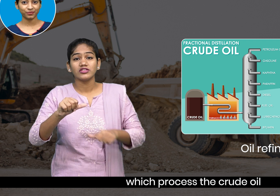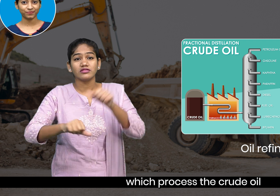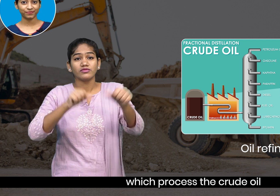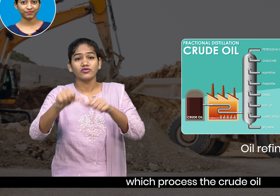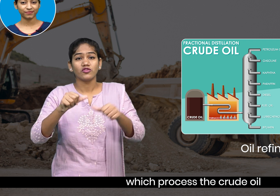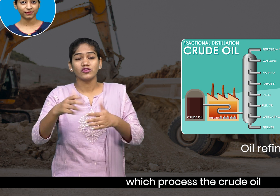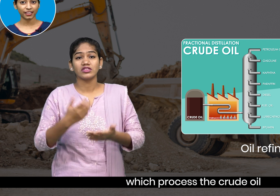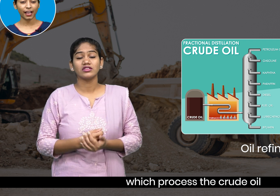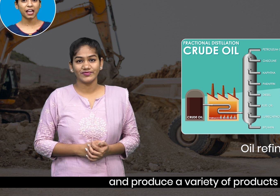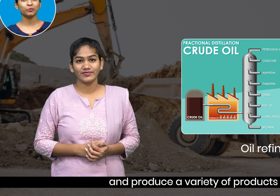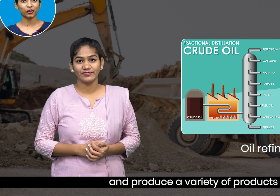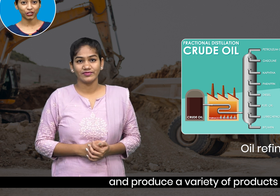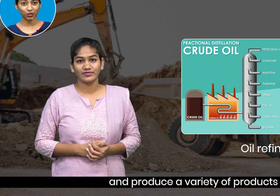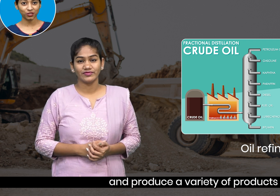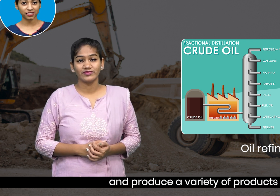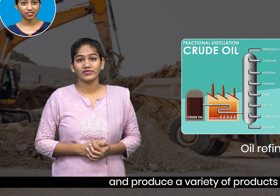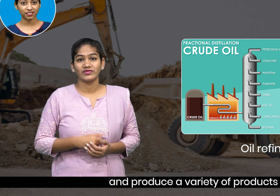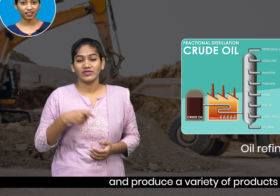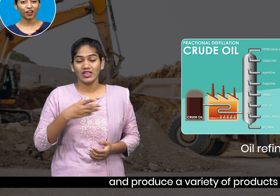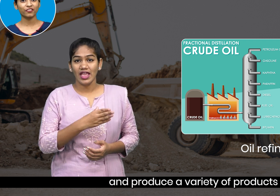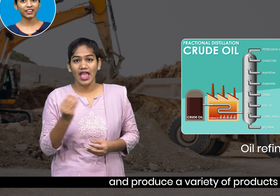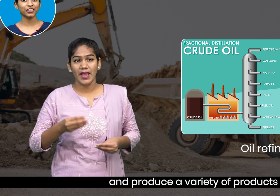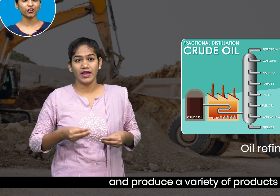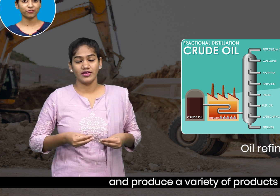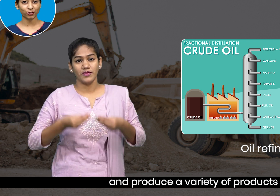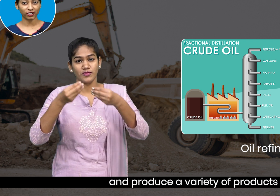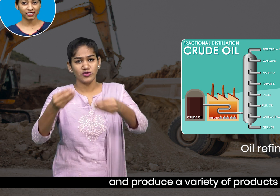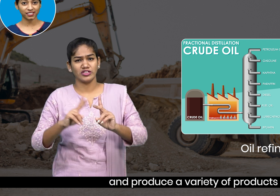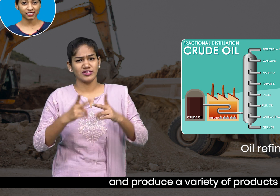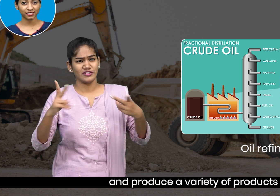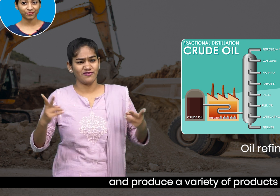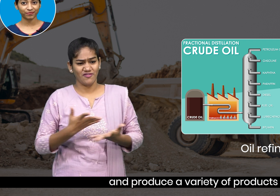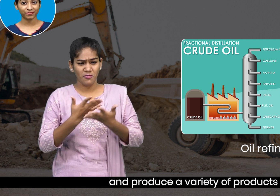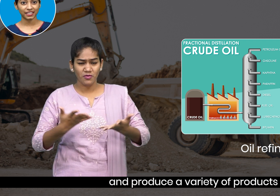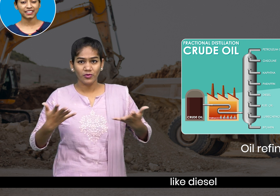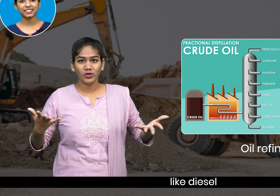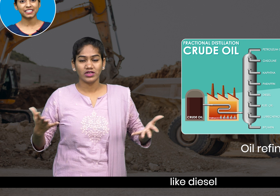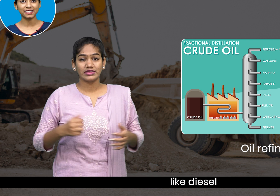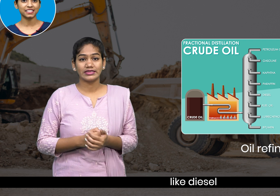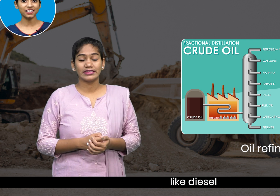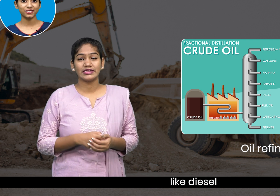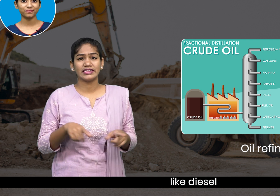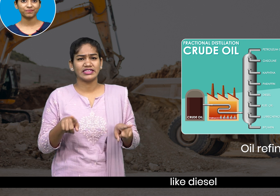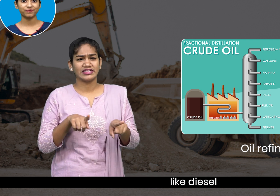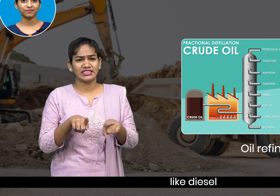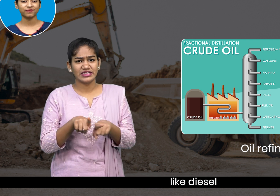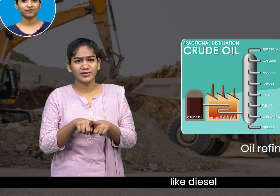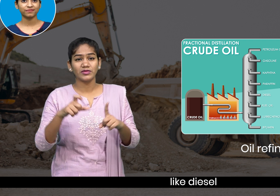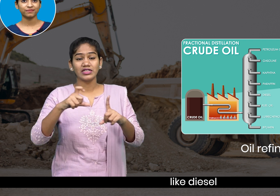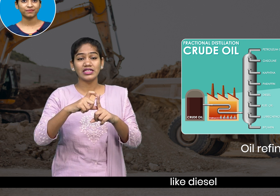oil and produce a variety of products like diesel,